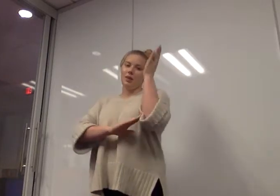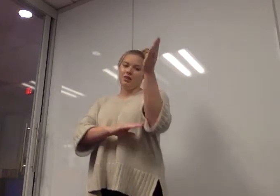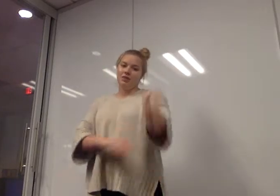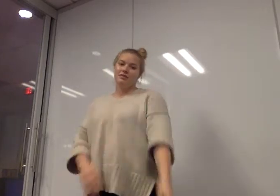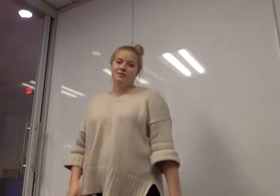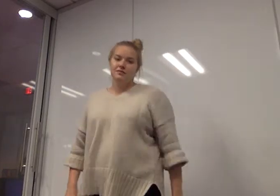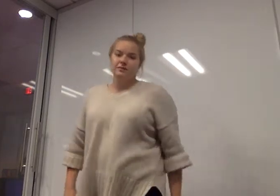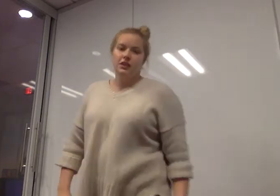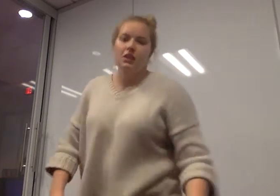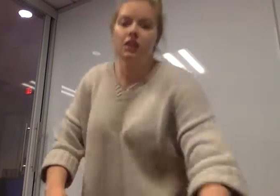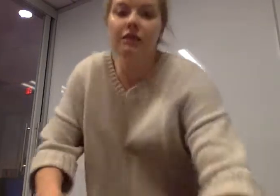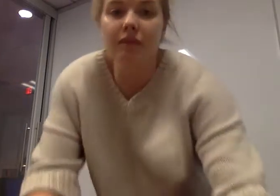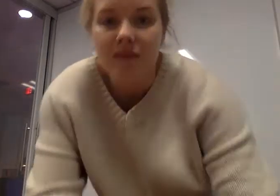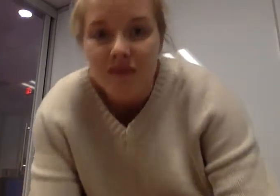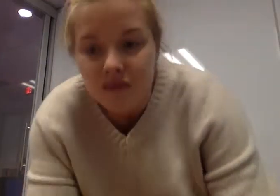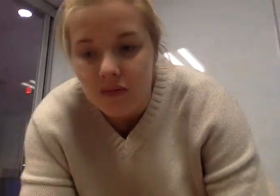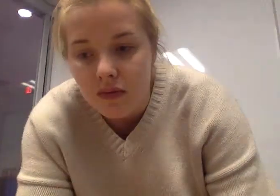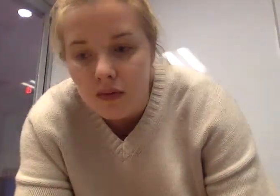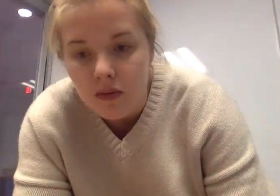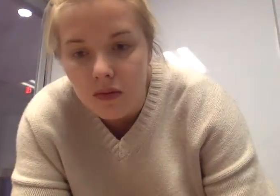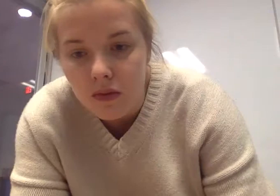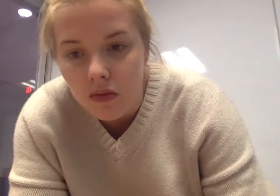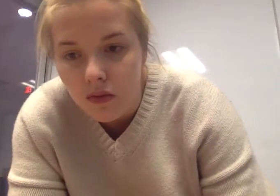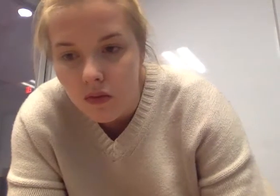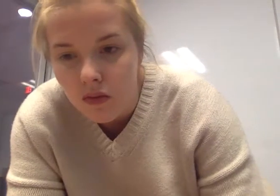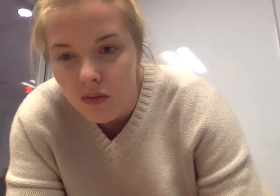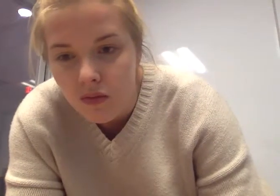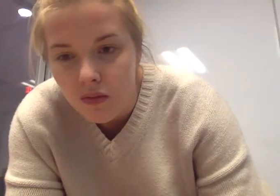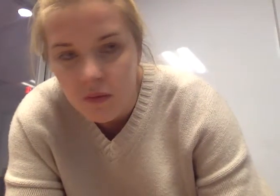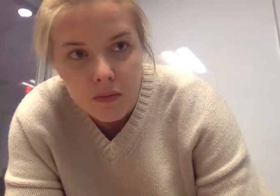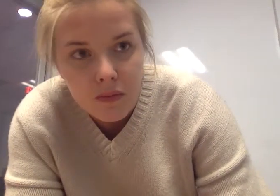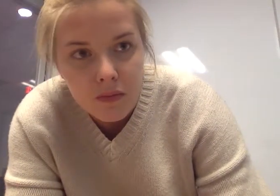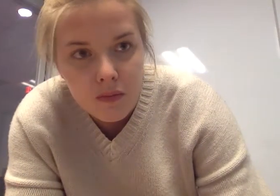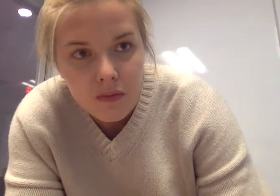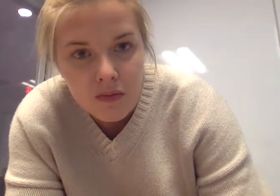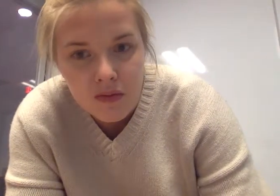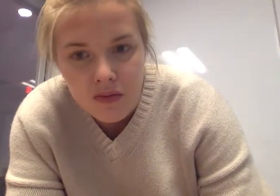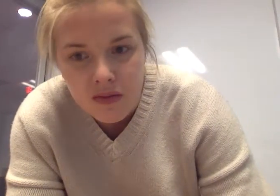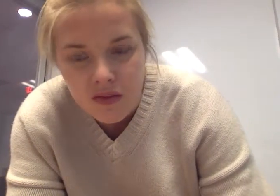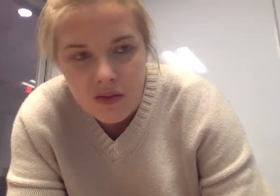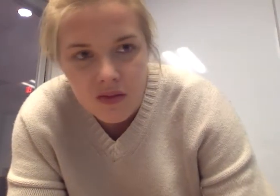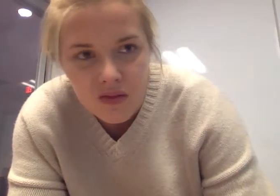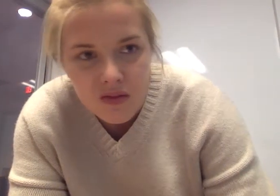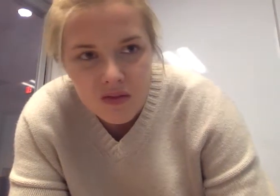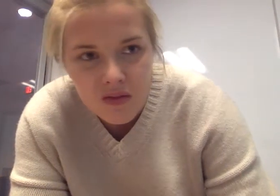not do it enough until you actually become it and internalize. The last thing I'm going to leave